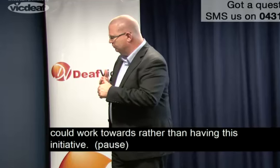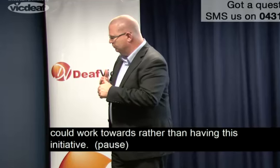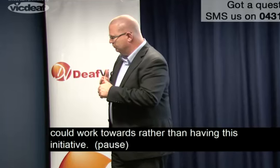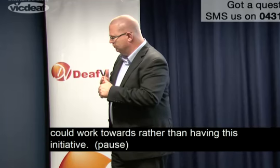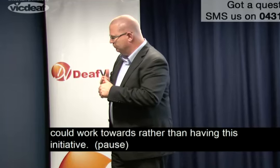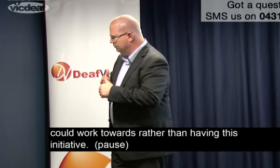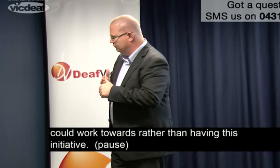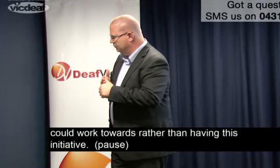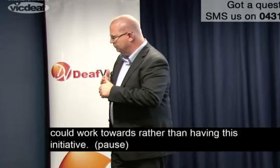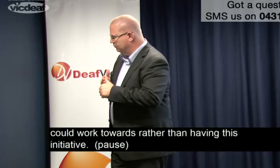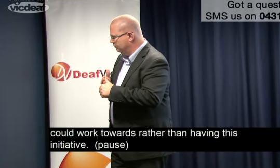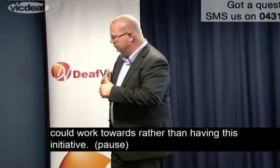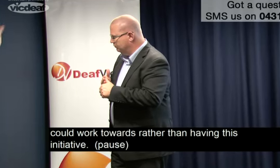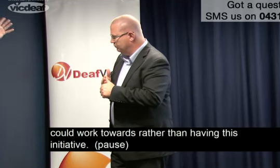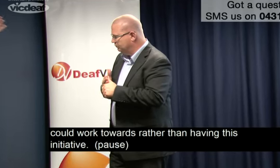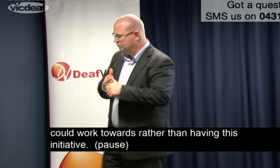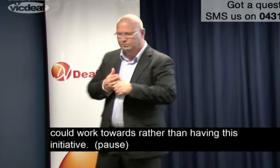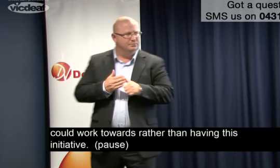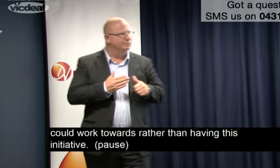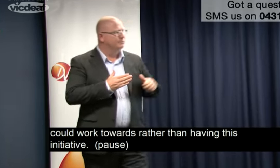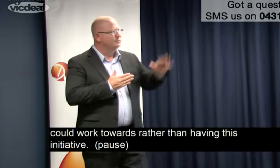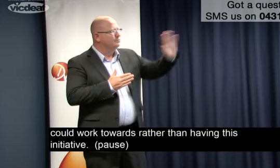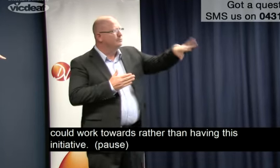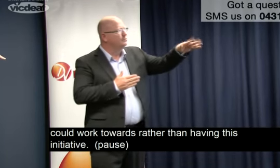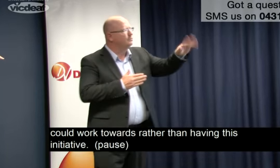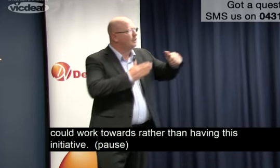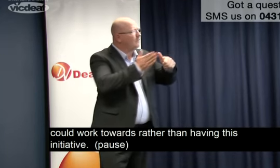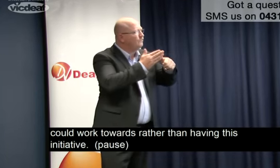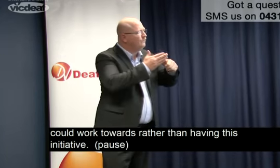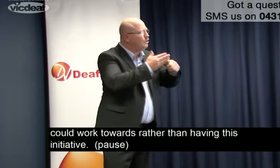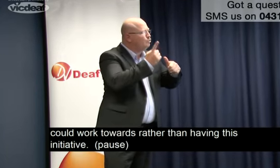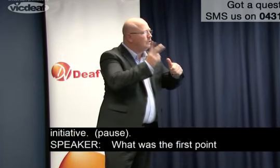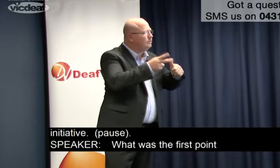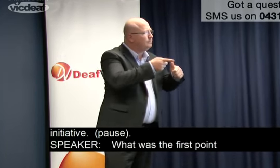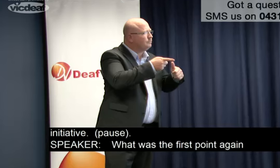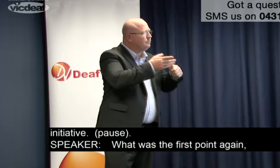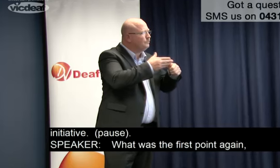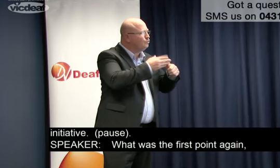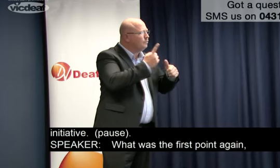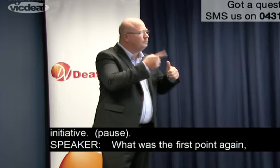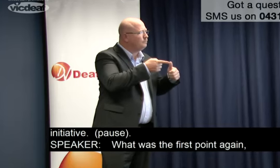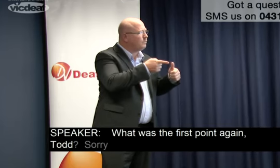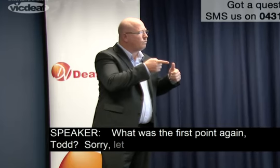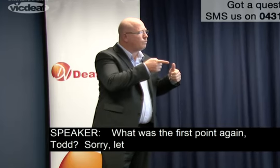What was the first point again, Todd? Sorry, if we could just clarify the first one again.